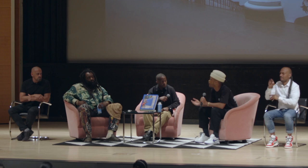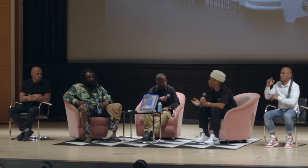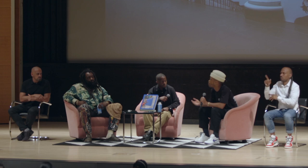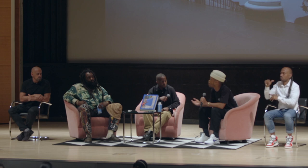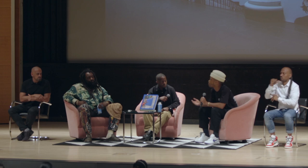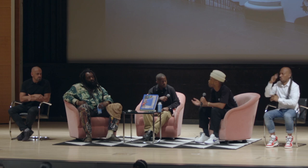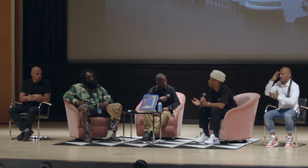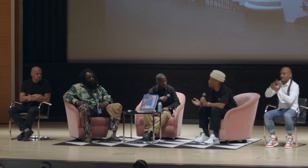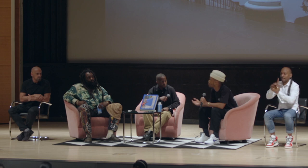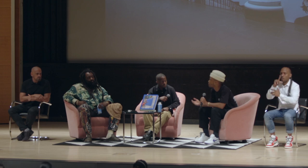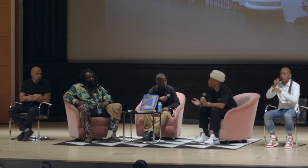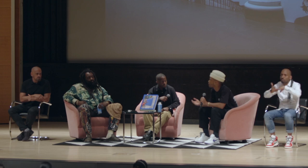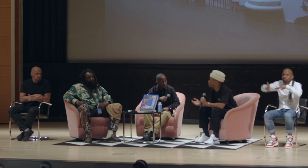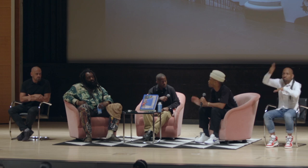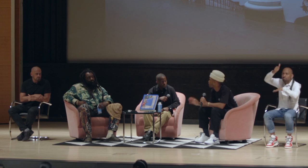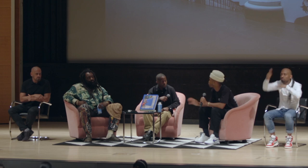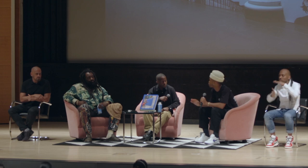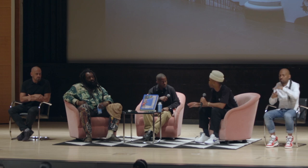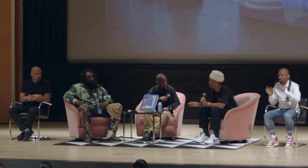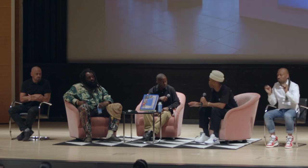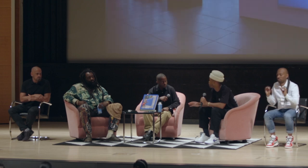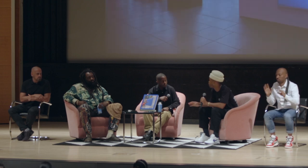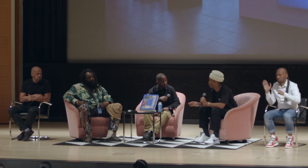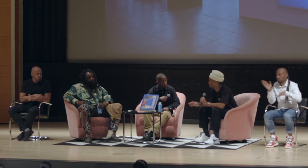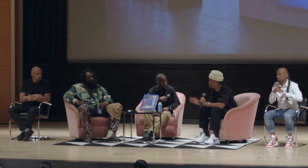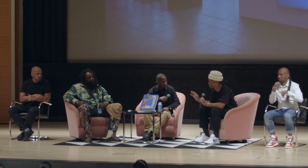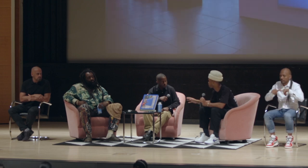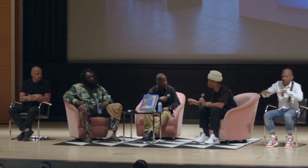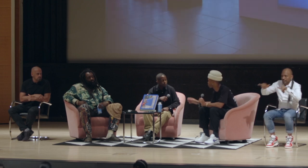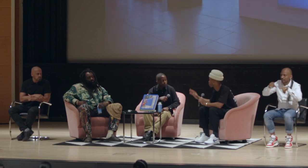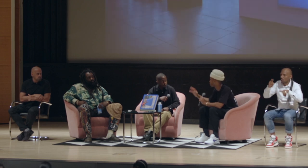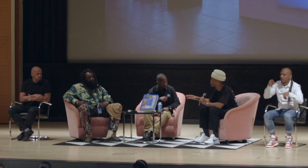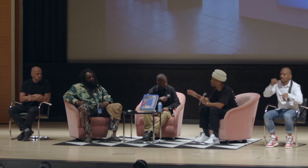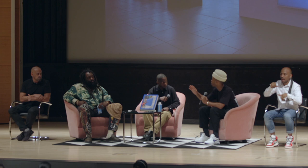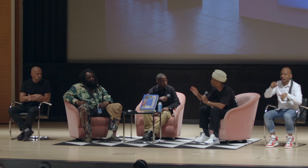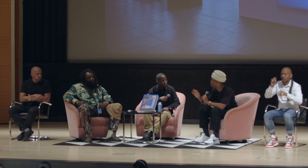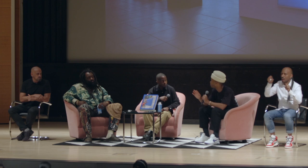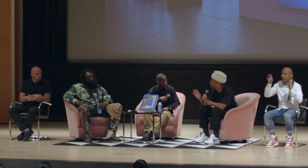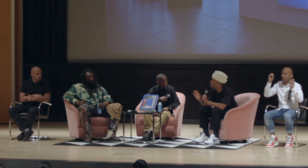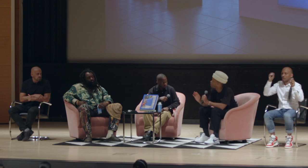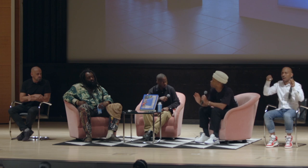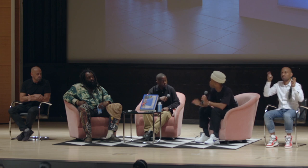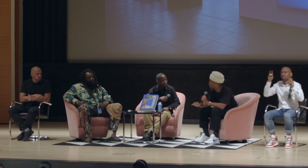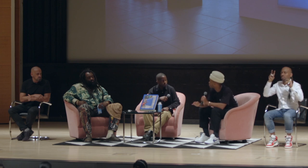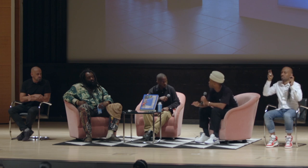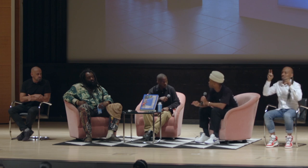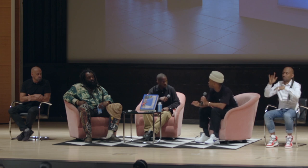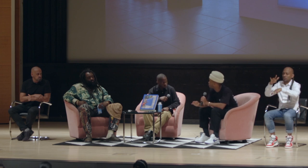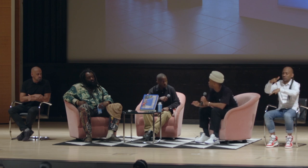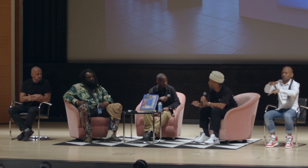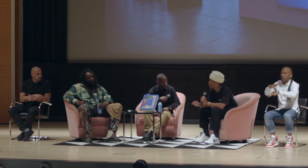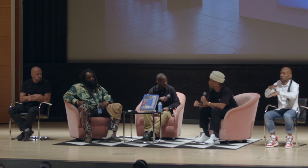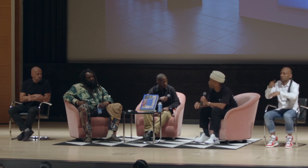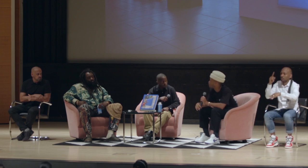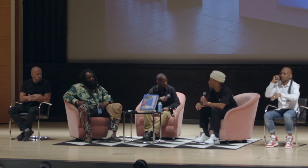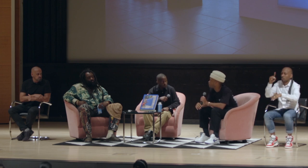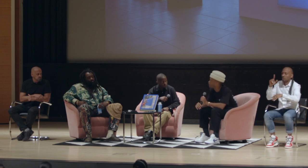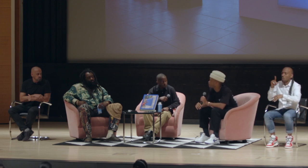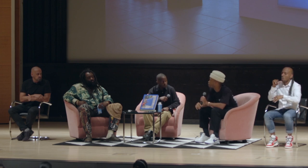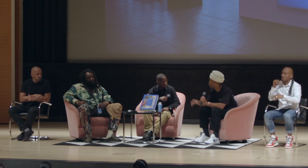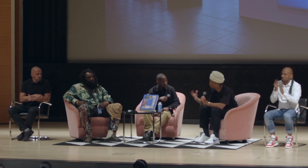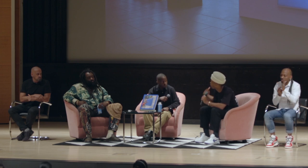But it was sort of this idea that, like, the touch could be for the purists, or the touch could be for the tourists, right?